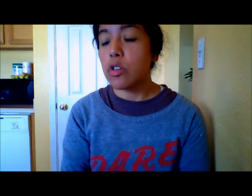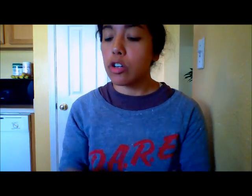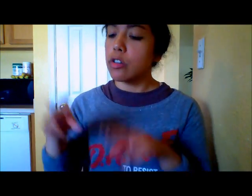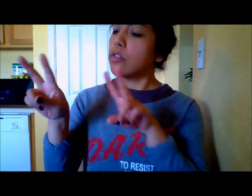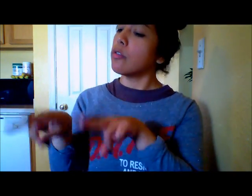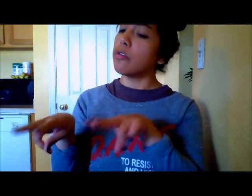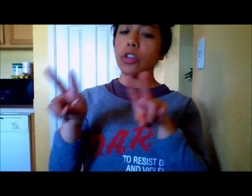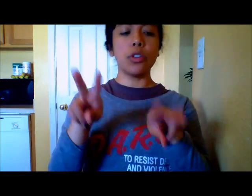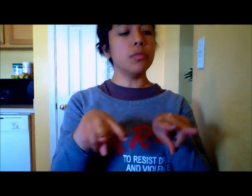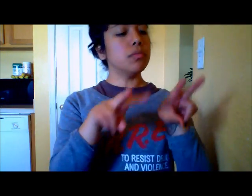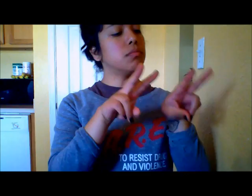or view,